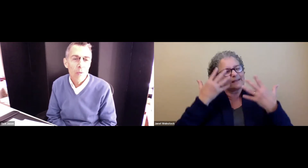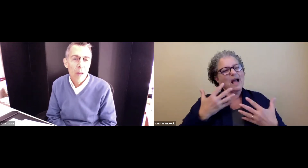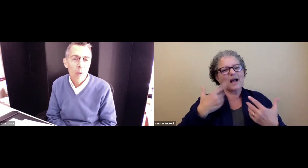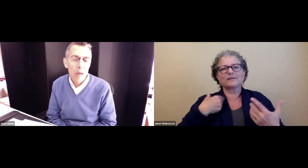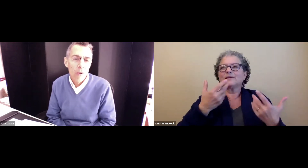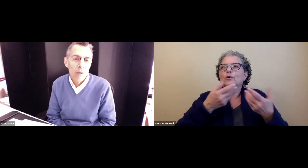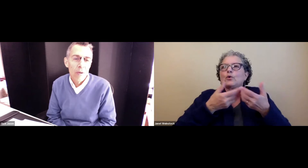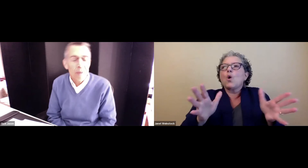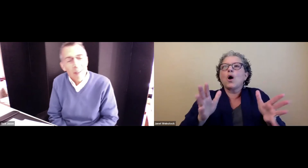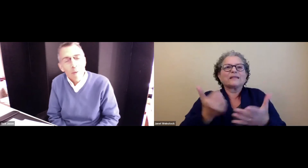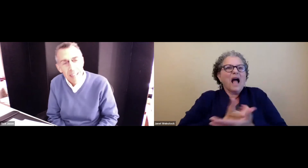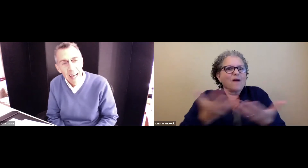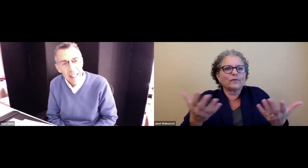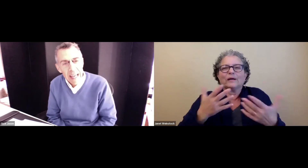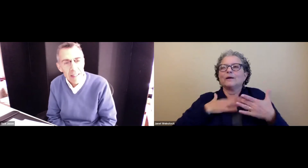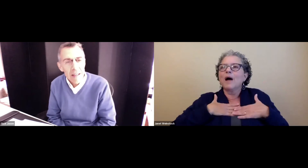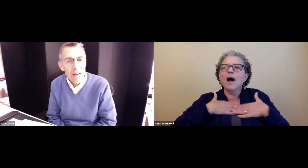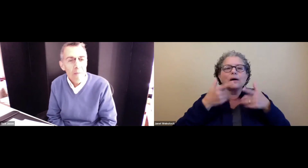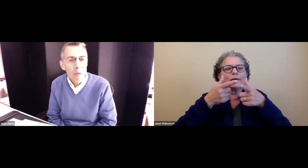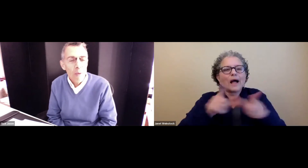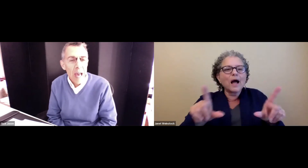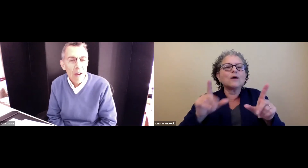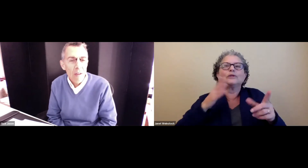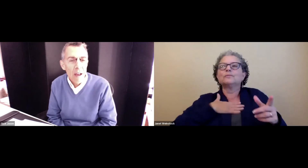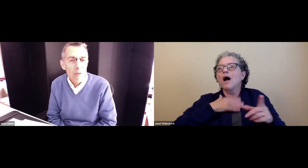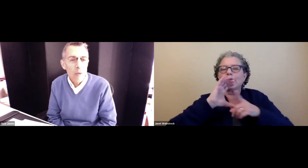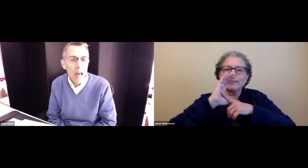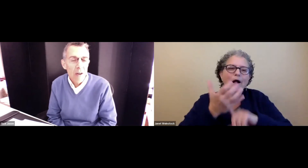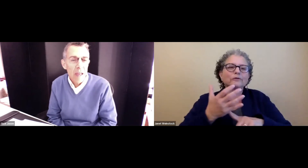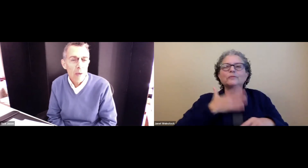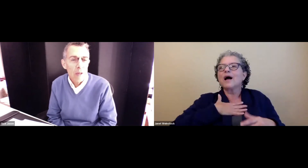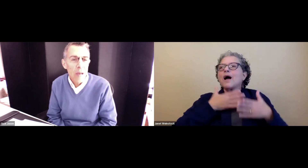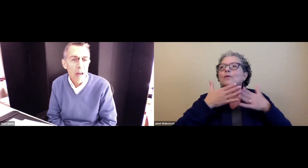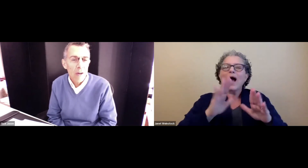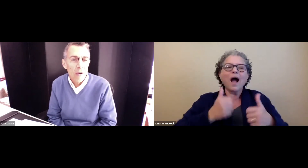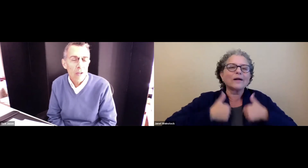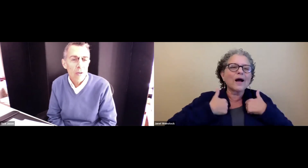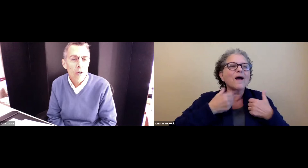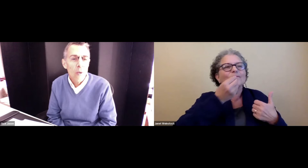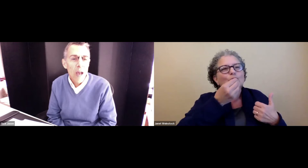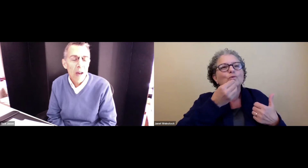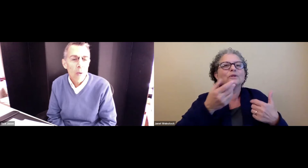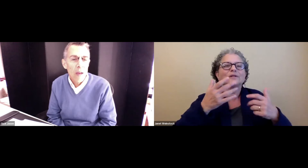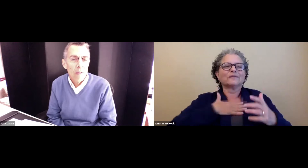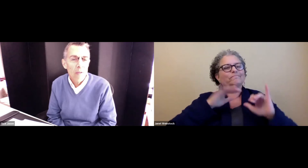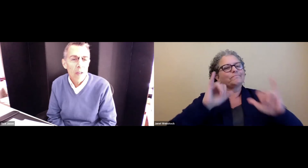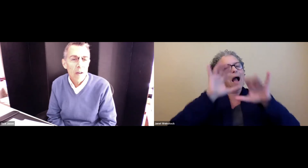we were. I mean, it was sad, yes, but we had our lives, we had our language, we had our culture, we had our way of living and our food,